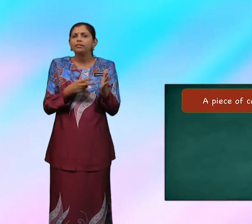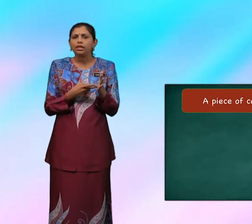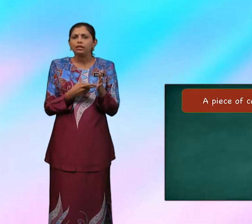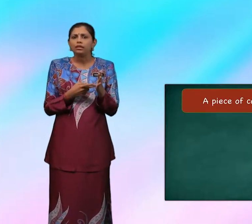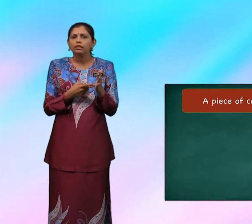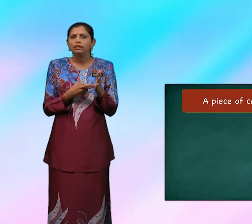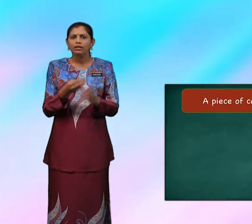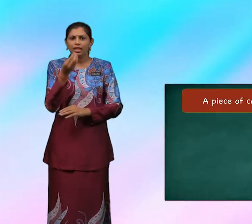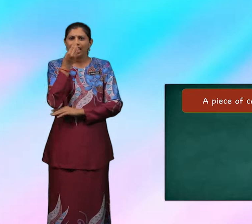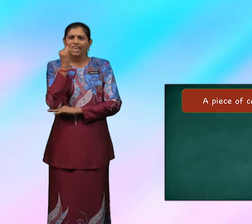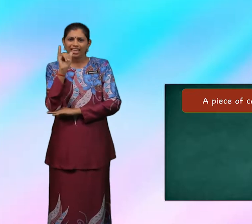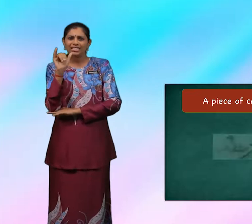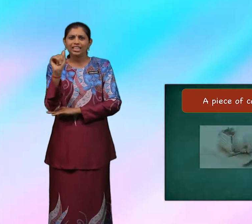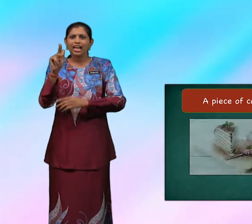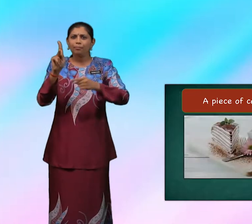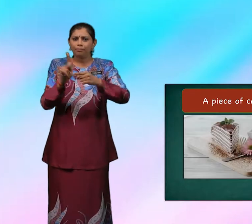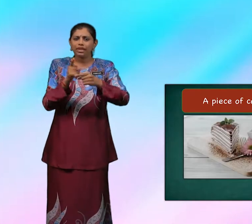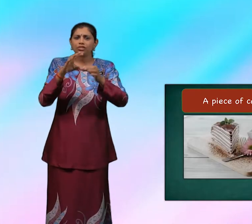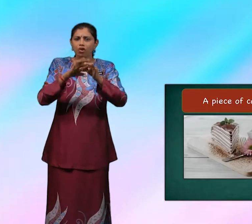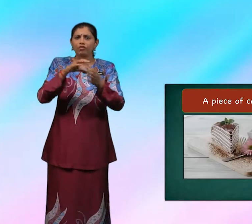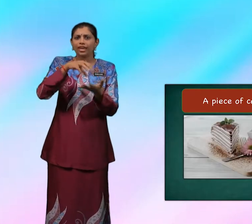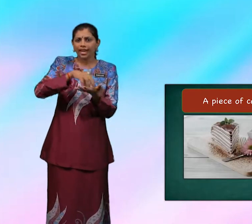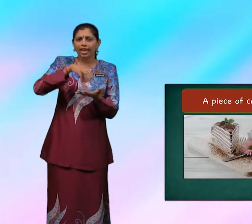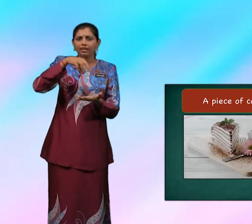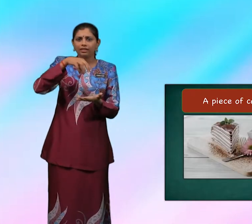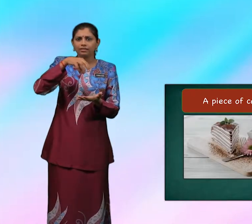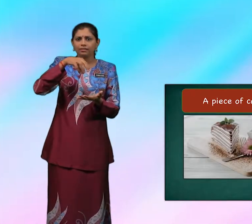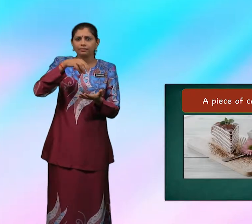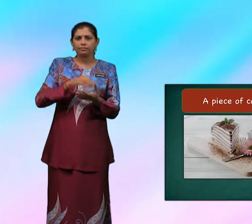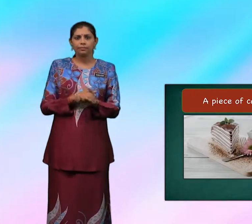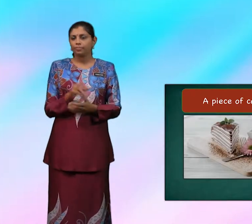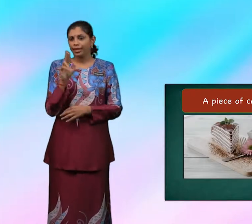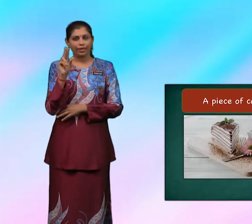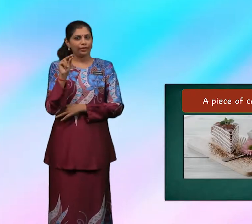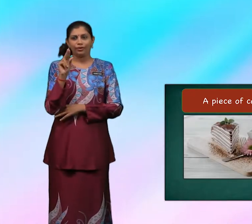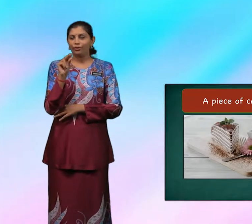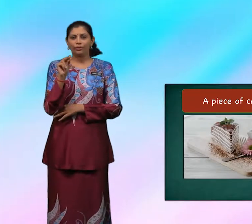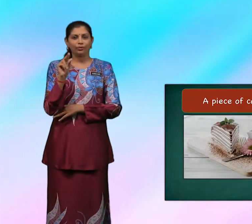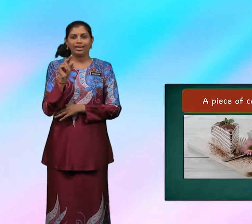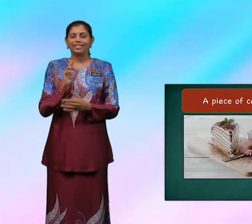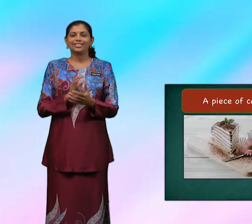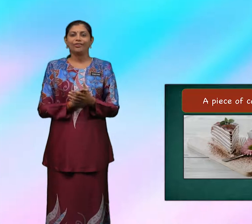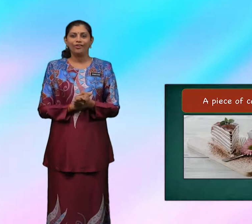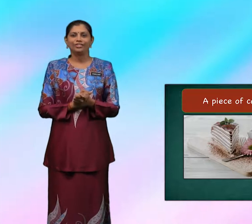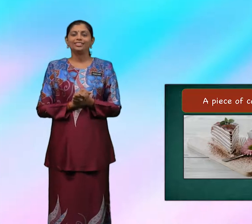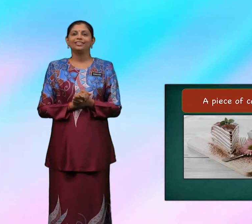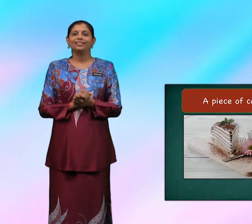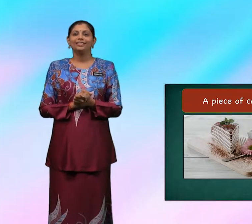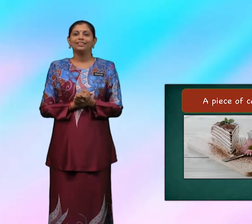mean? Eating a piece of cake? No, it is not.